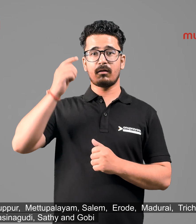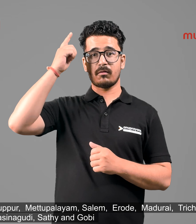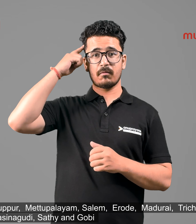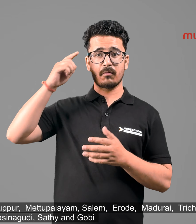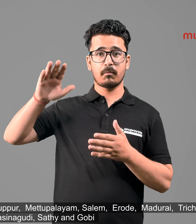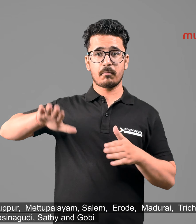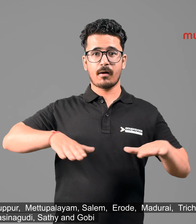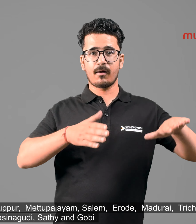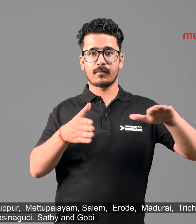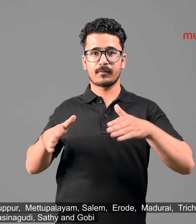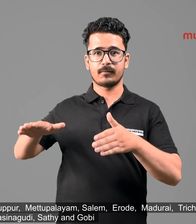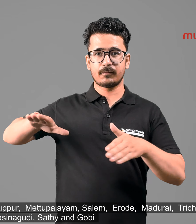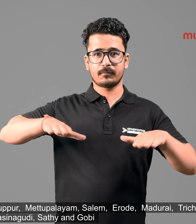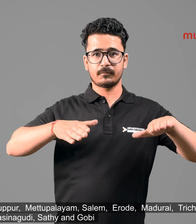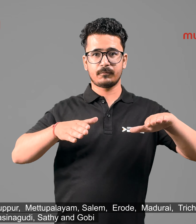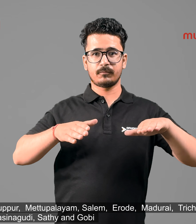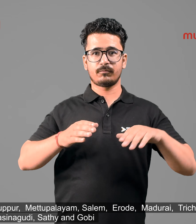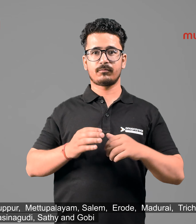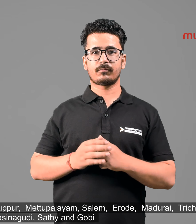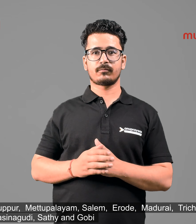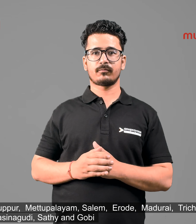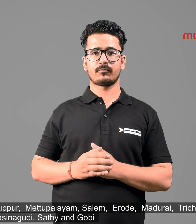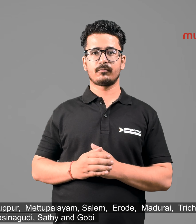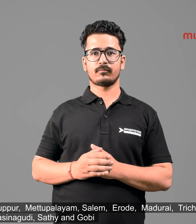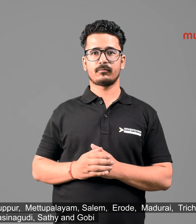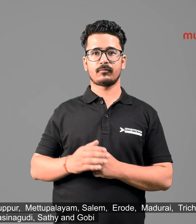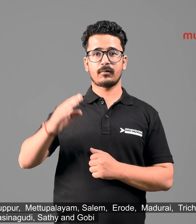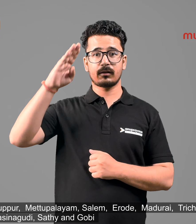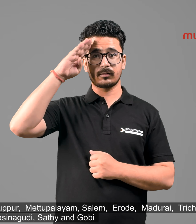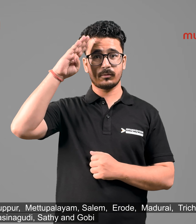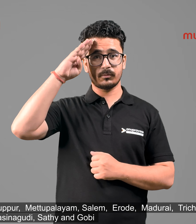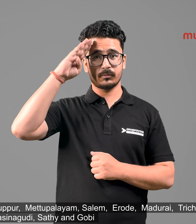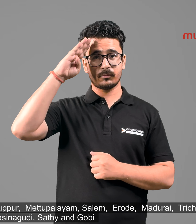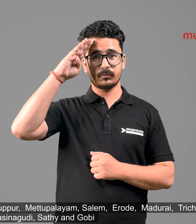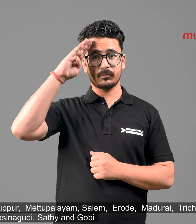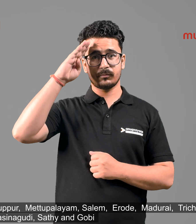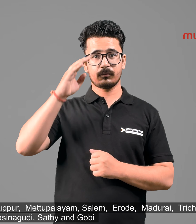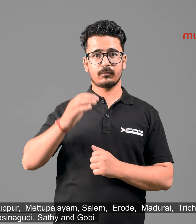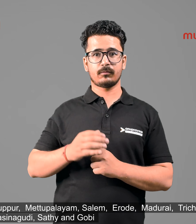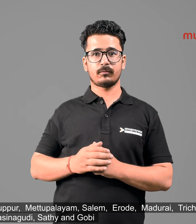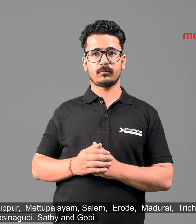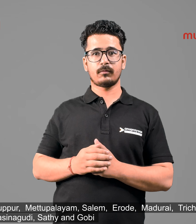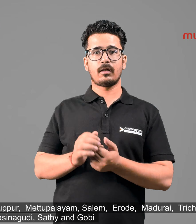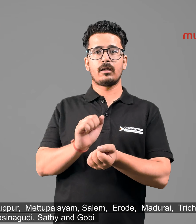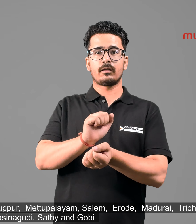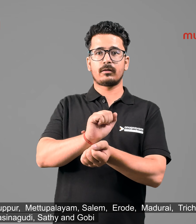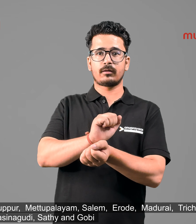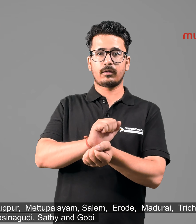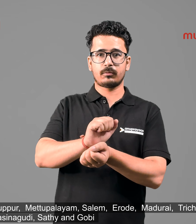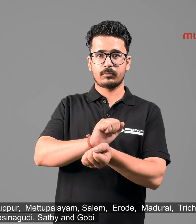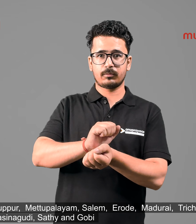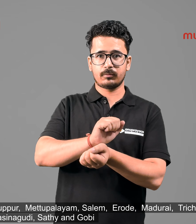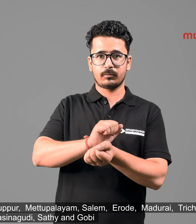Tiruppur, Mettupalayam, Salem, Erode, Madurai,